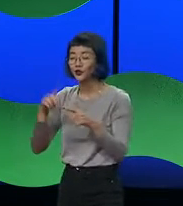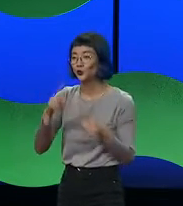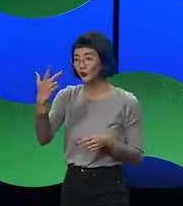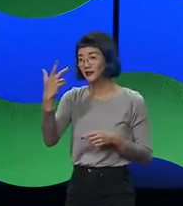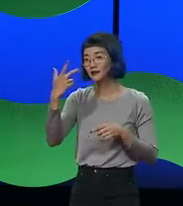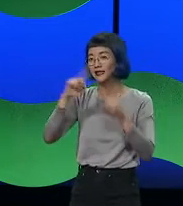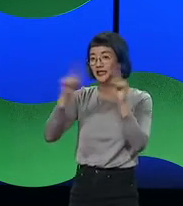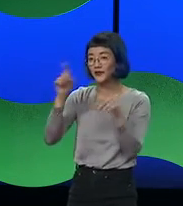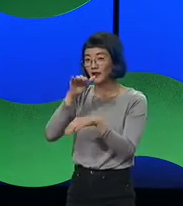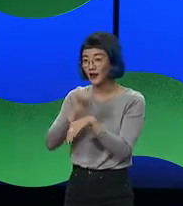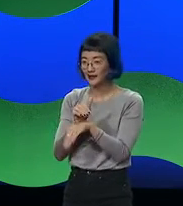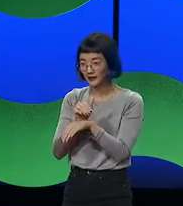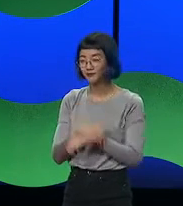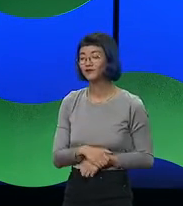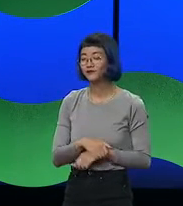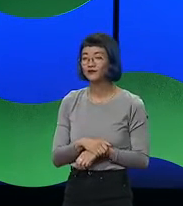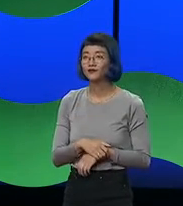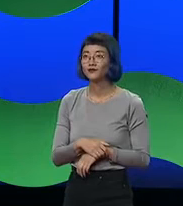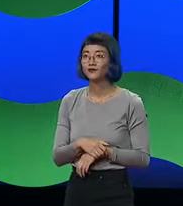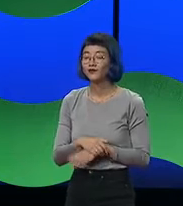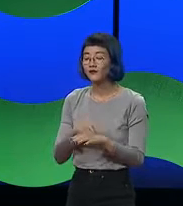And this led me to thinking about 3 different kinds of nights.